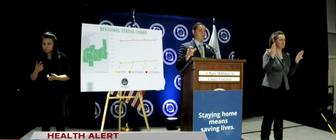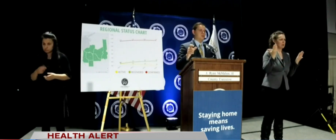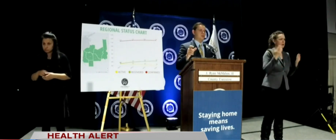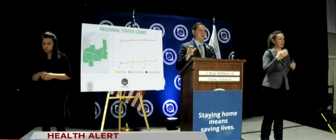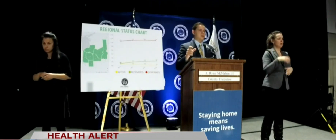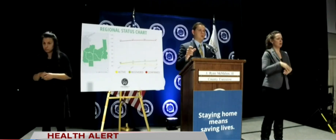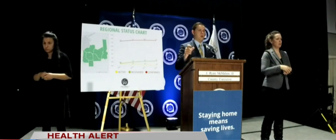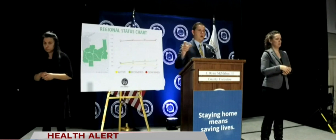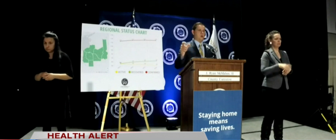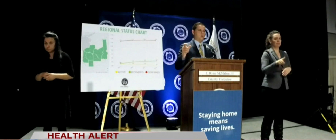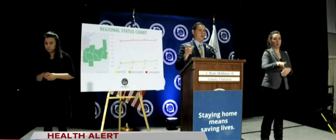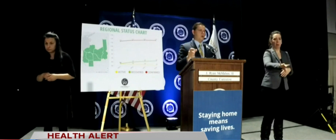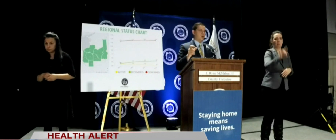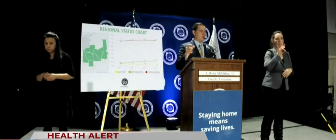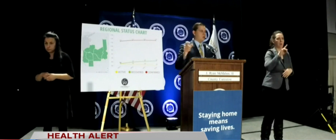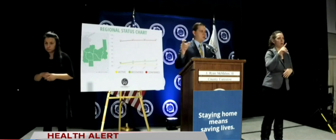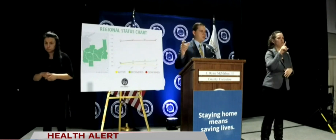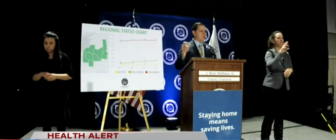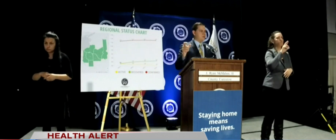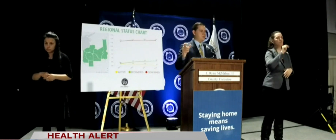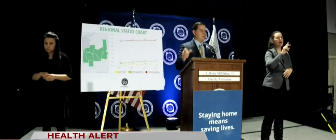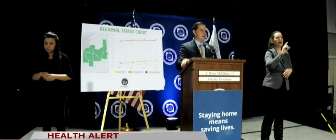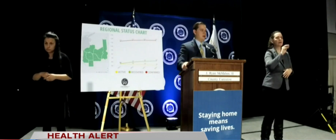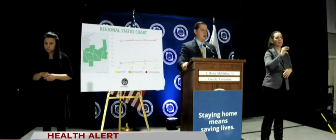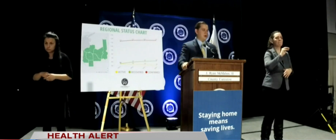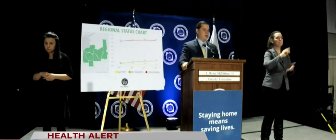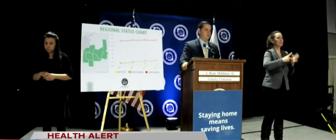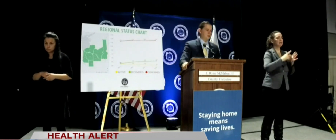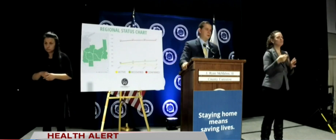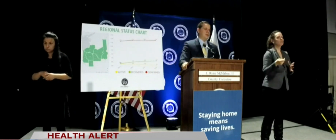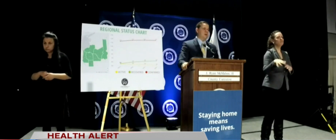would be interesting to see where they're going with this.